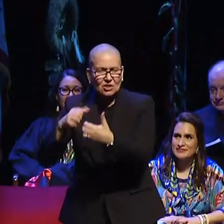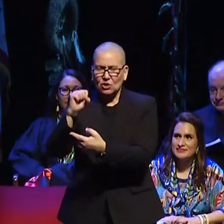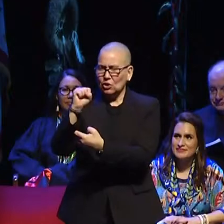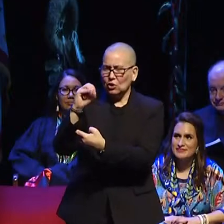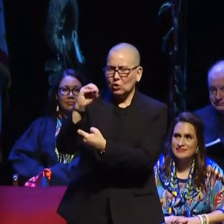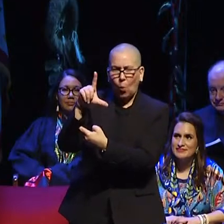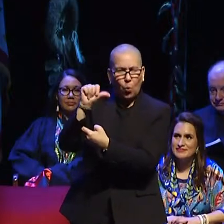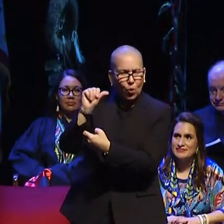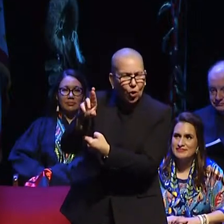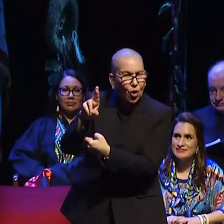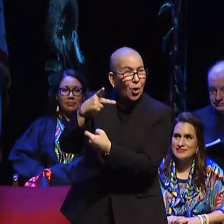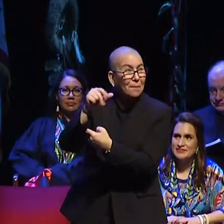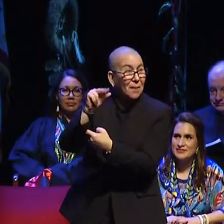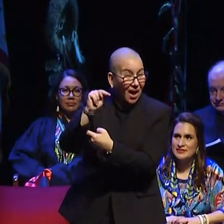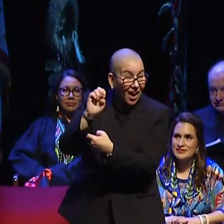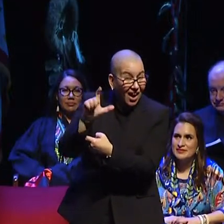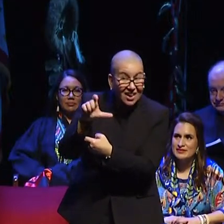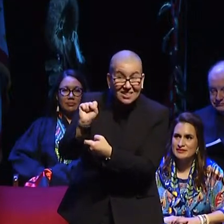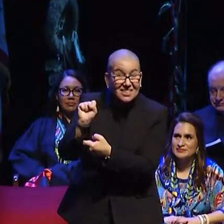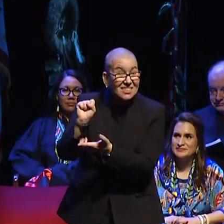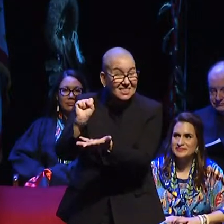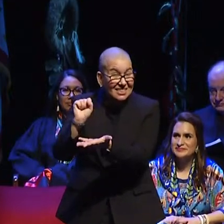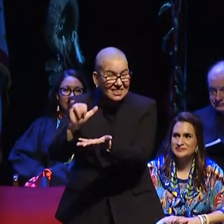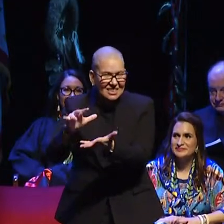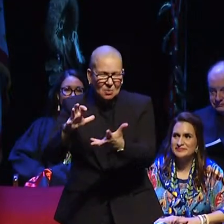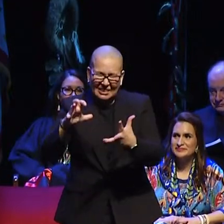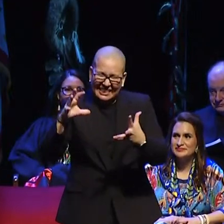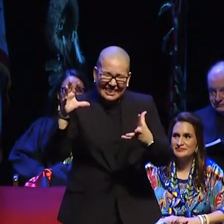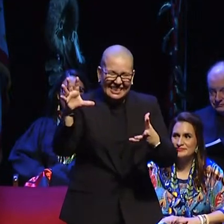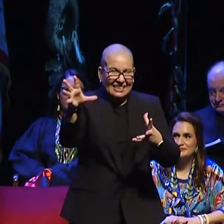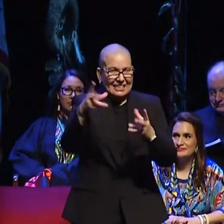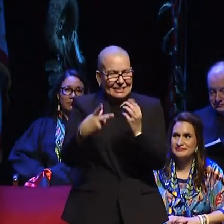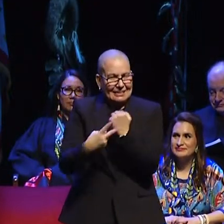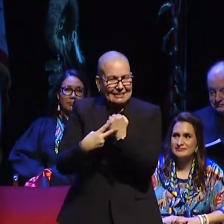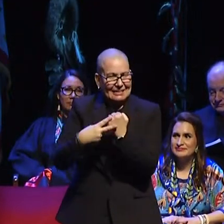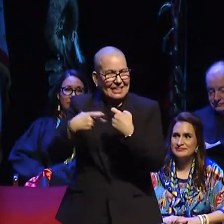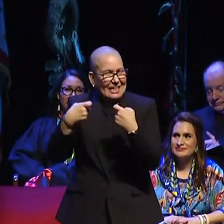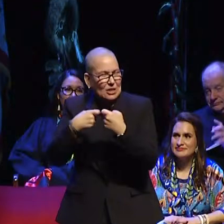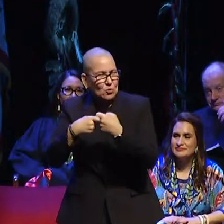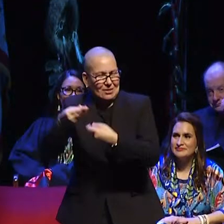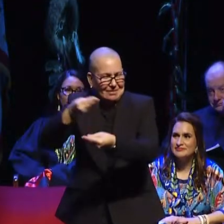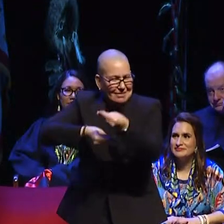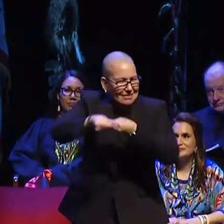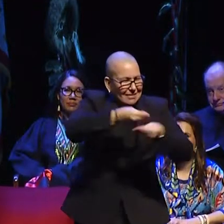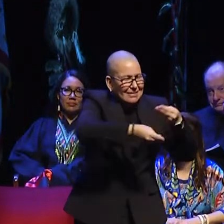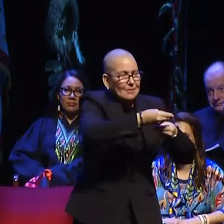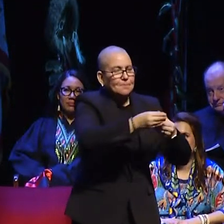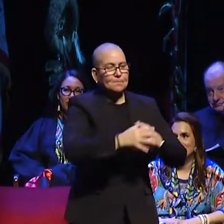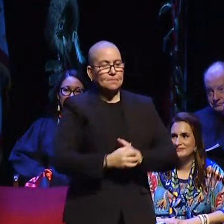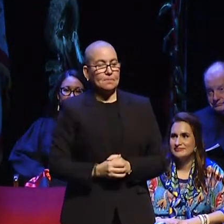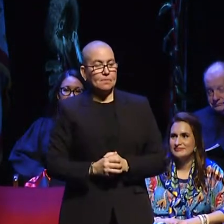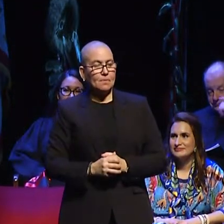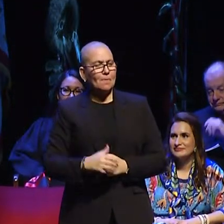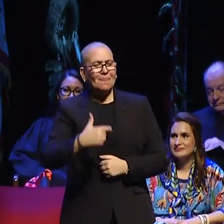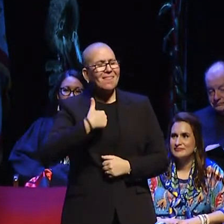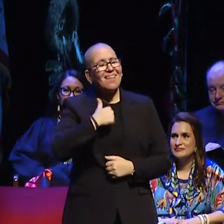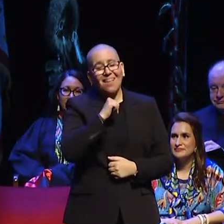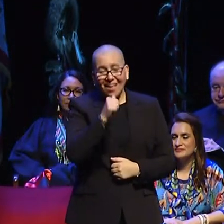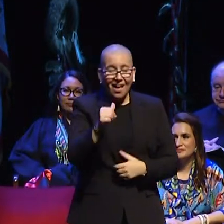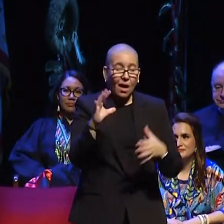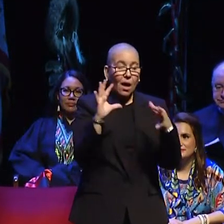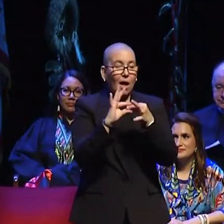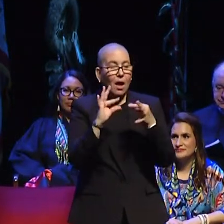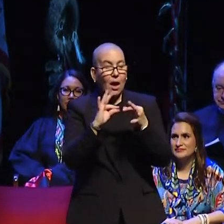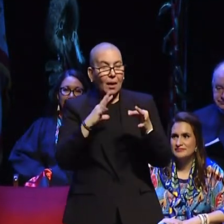infrastructure necessary to support electric vehicles right here. And I'm not talking about any jobs. I'm talking